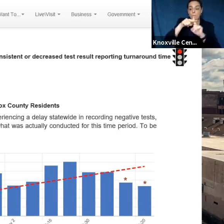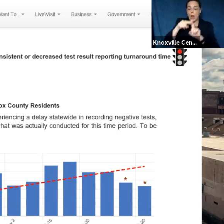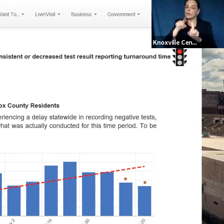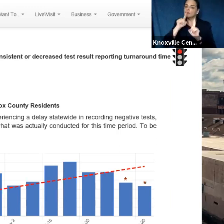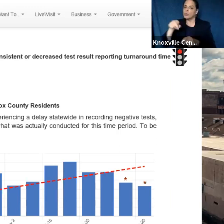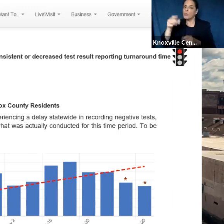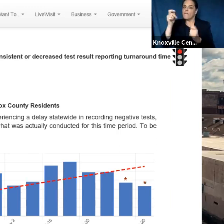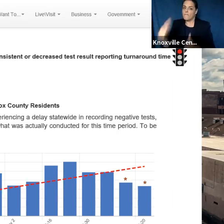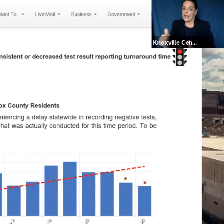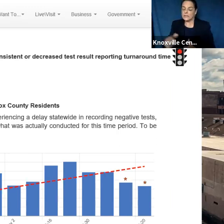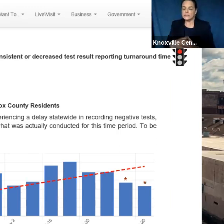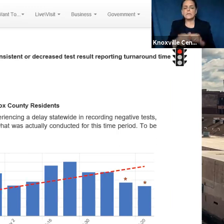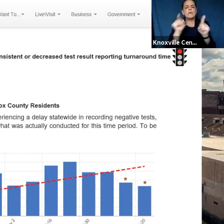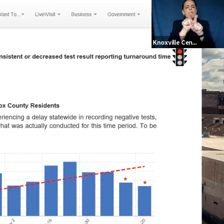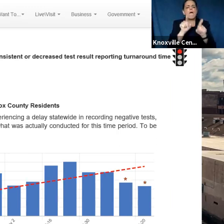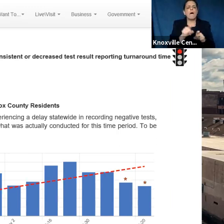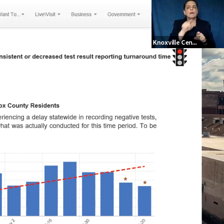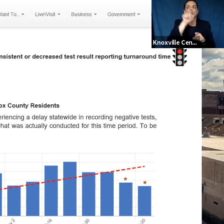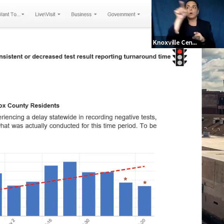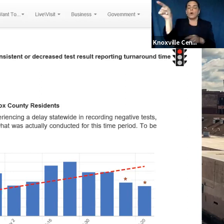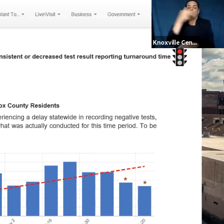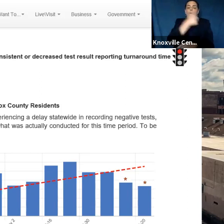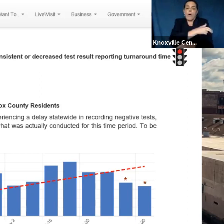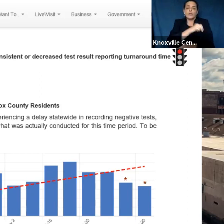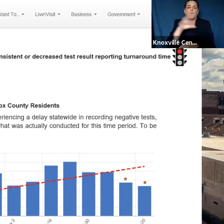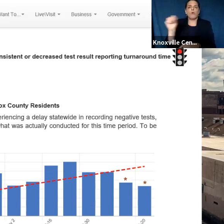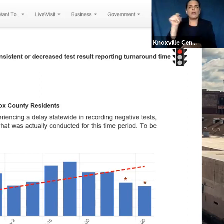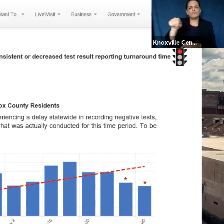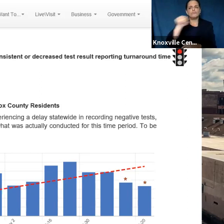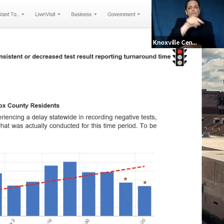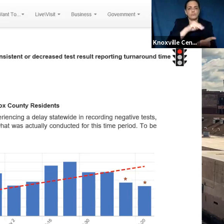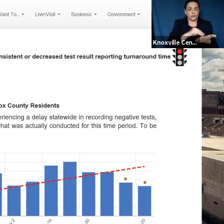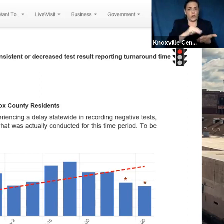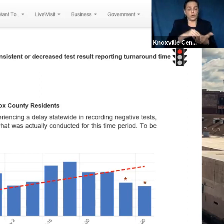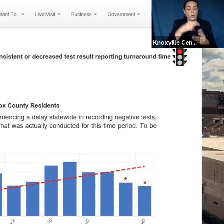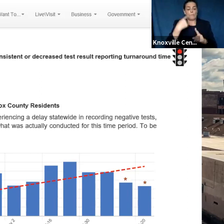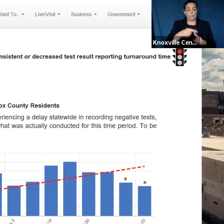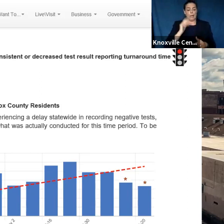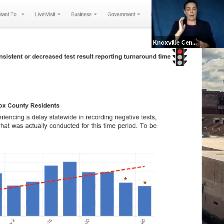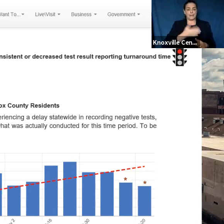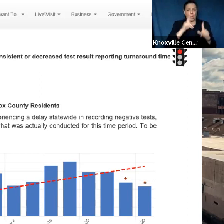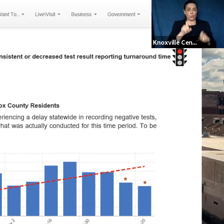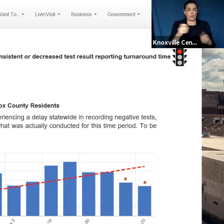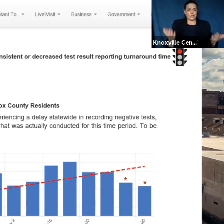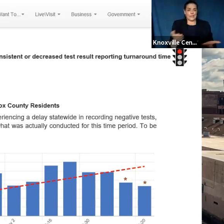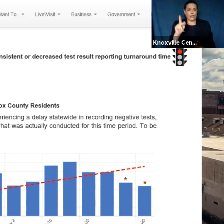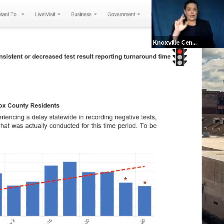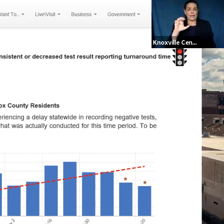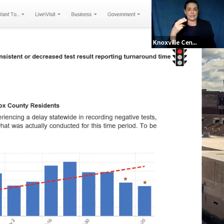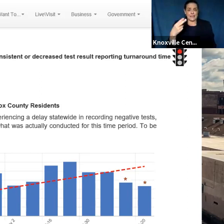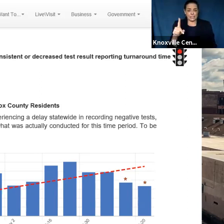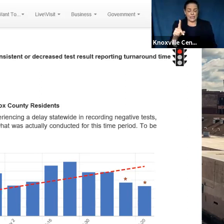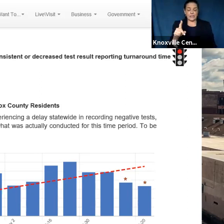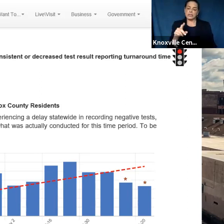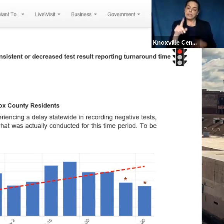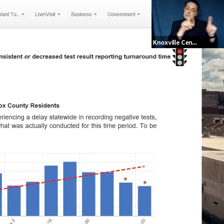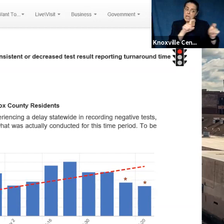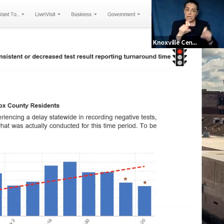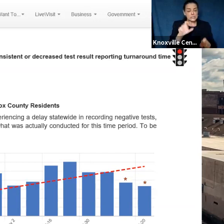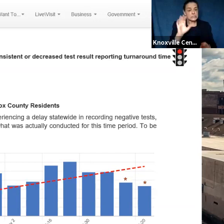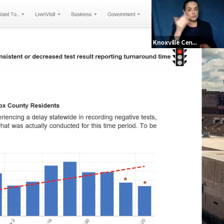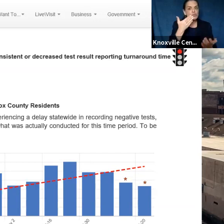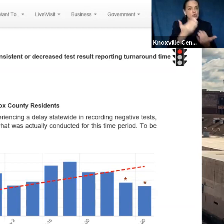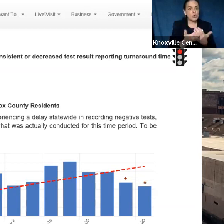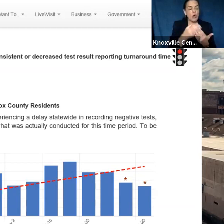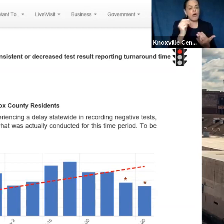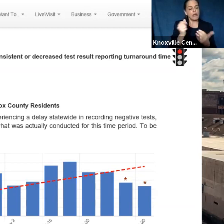through what we are hearing from hospitals and private providers, including our own testing at KCHD, testing looks to be in good shape and